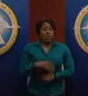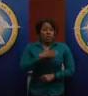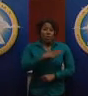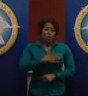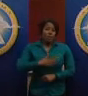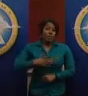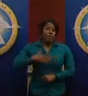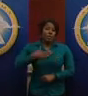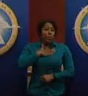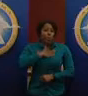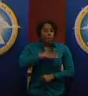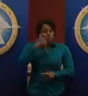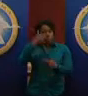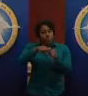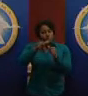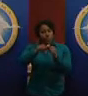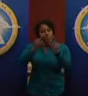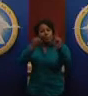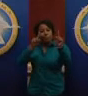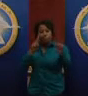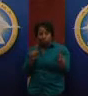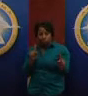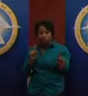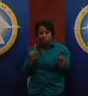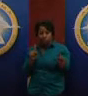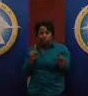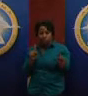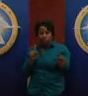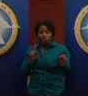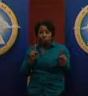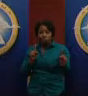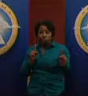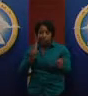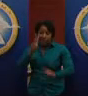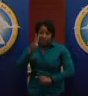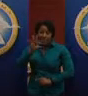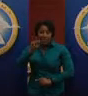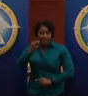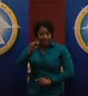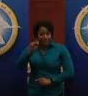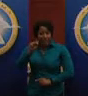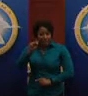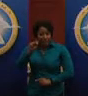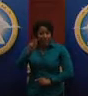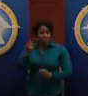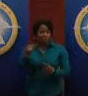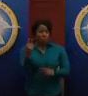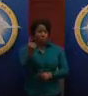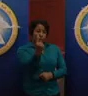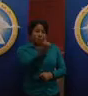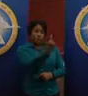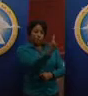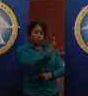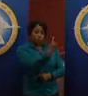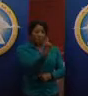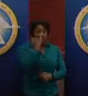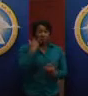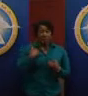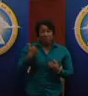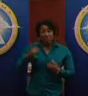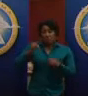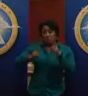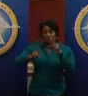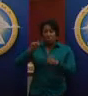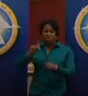to social distancing protocol and give each other a little breathing room, 6 feet space, as you make your way to the mic, in no particular